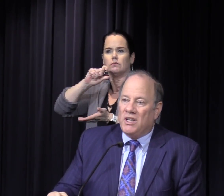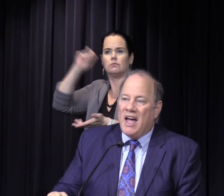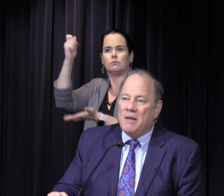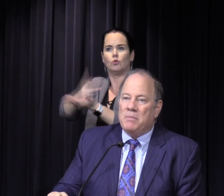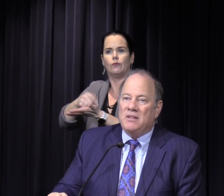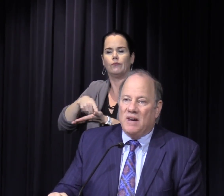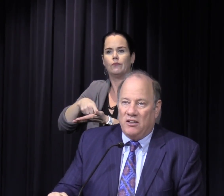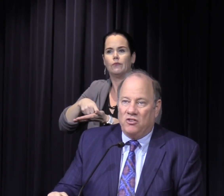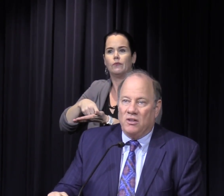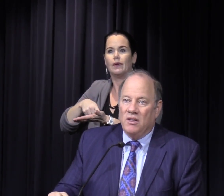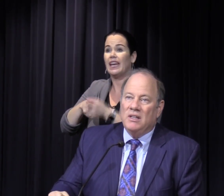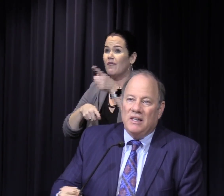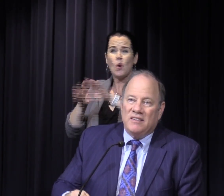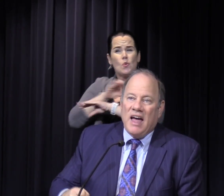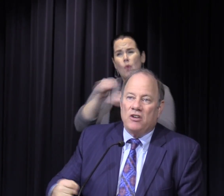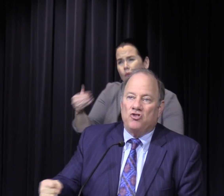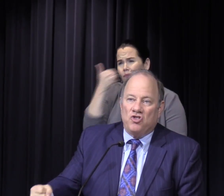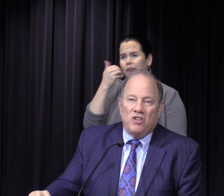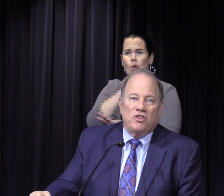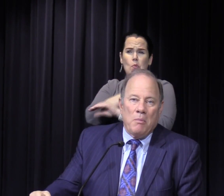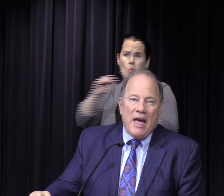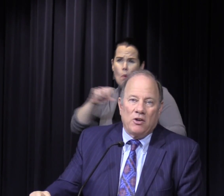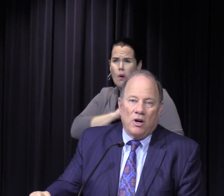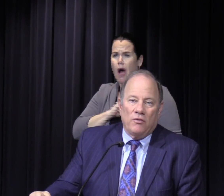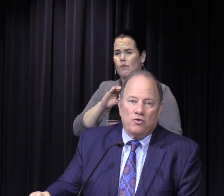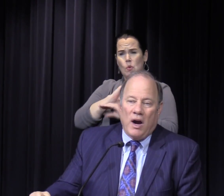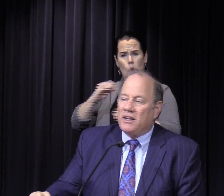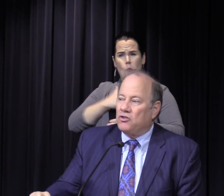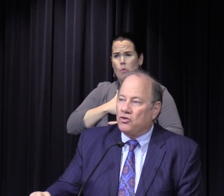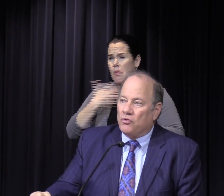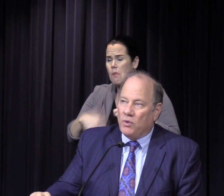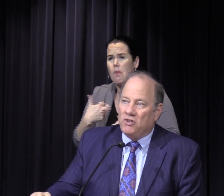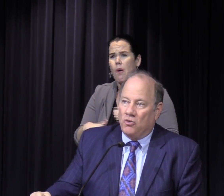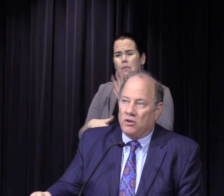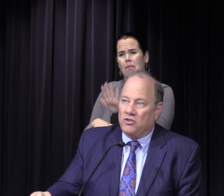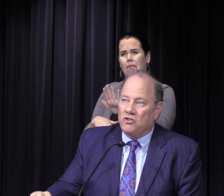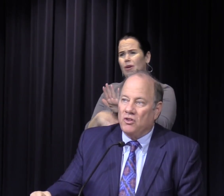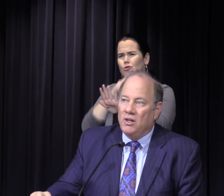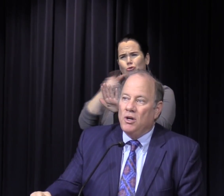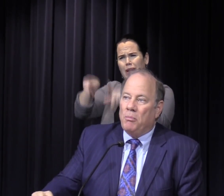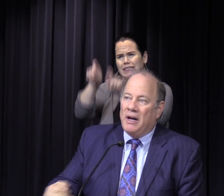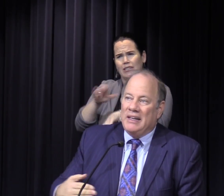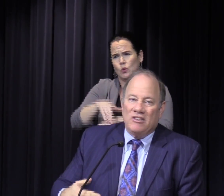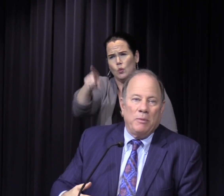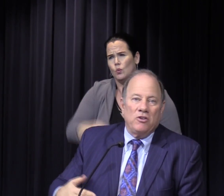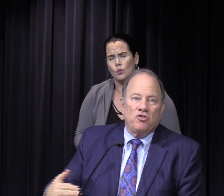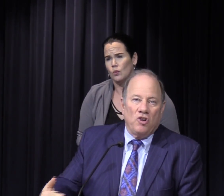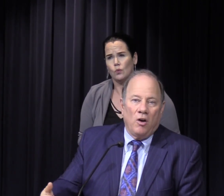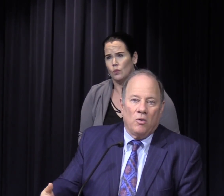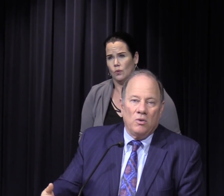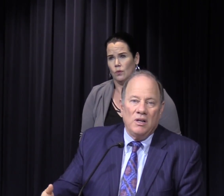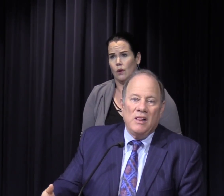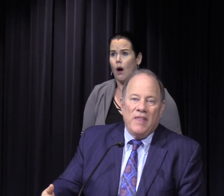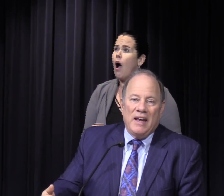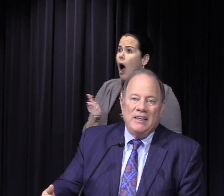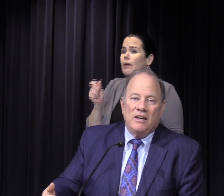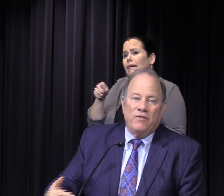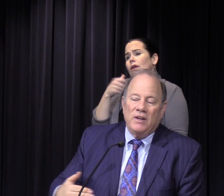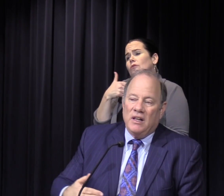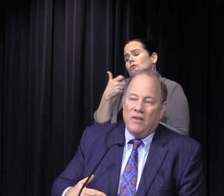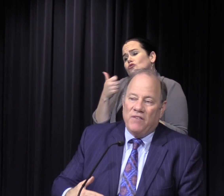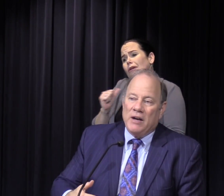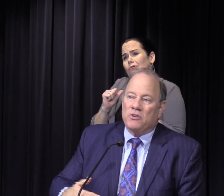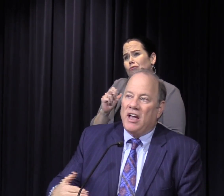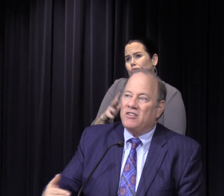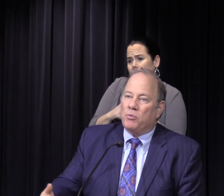symptoms, you should not be tested. It's not just a matter of trying to conserve resources, but it's been shown that